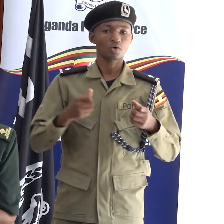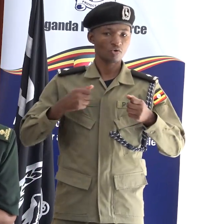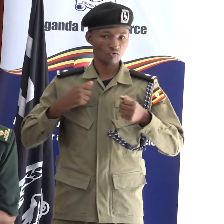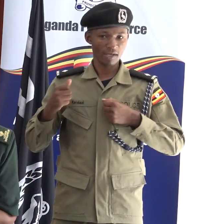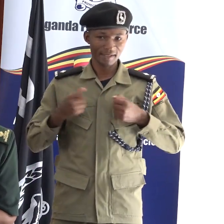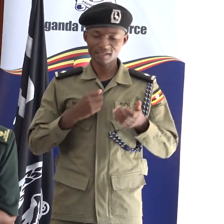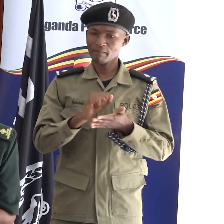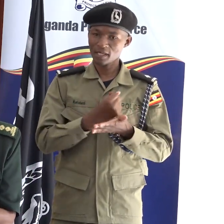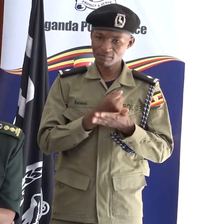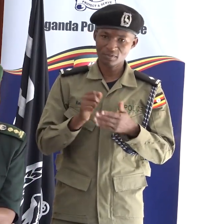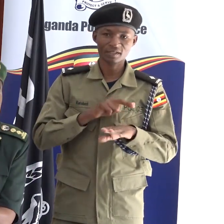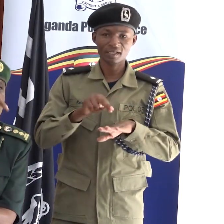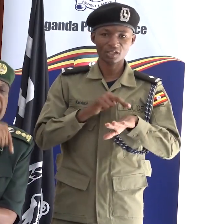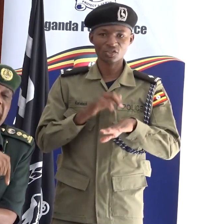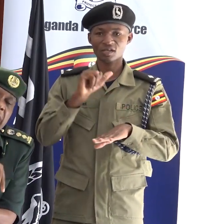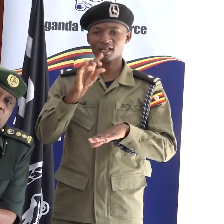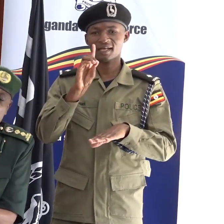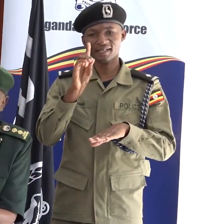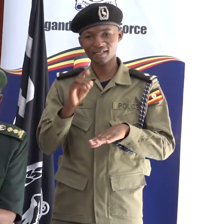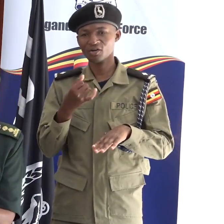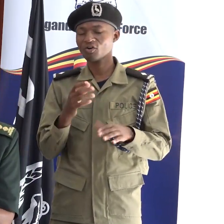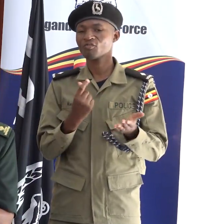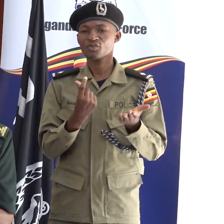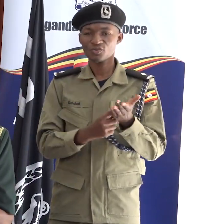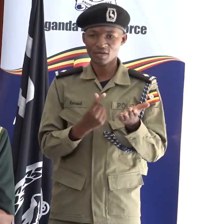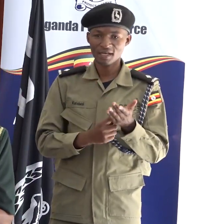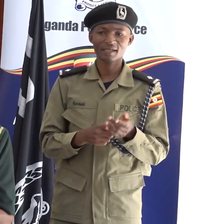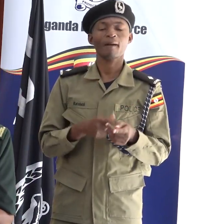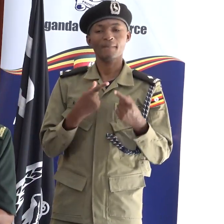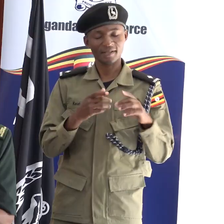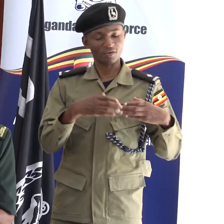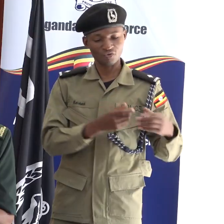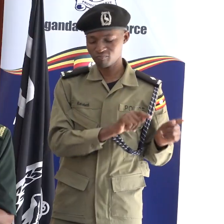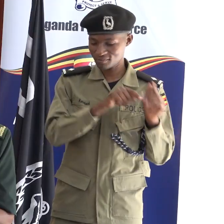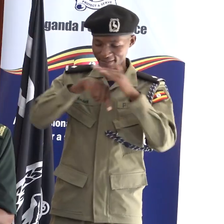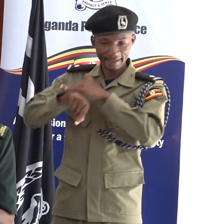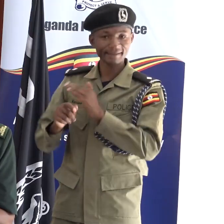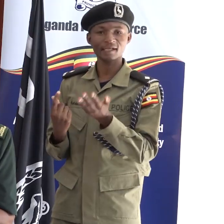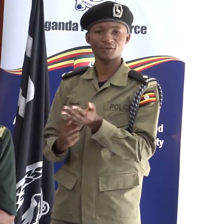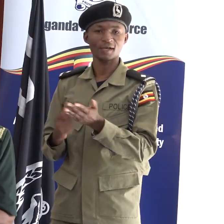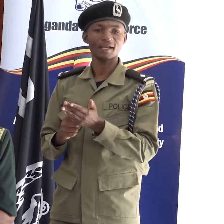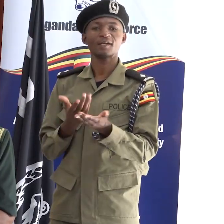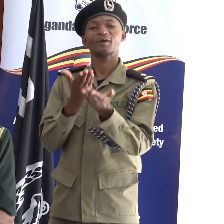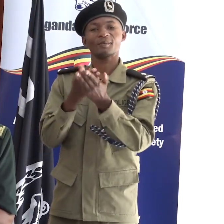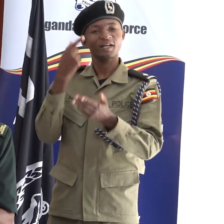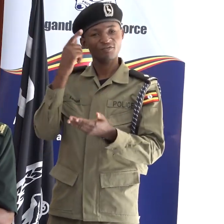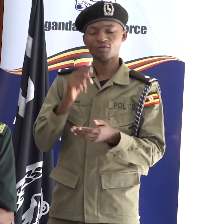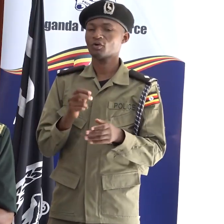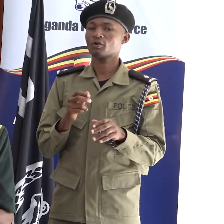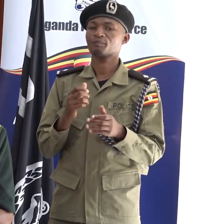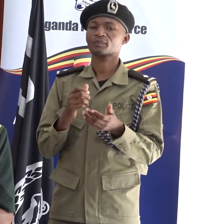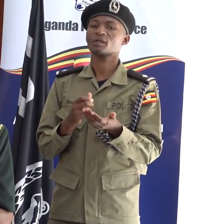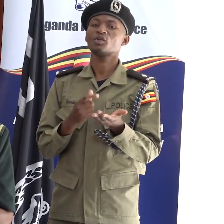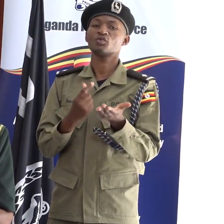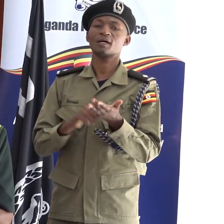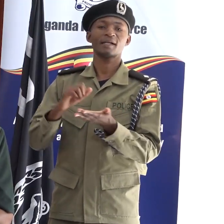of Rwanda, but they were also coming here to apply for Ugandan passports. Such categories, we are not going